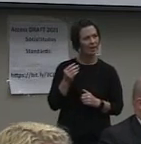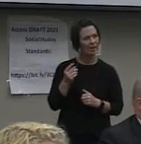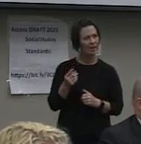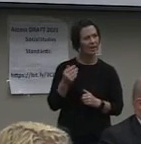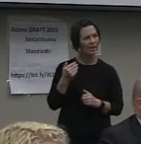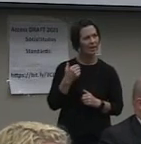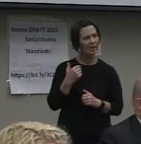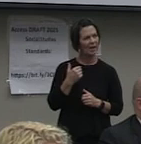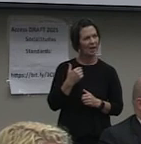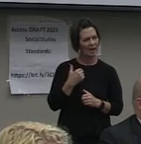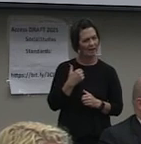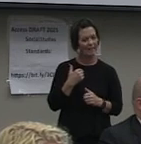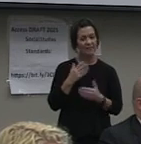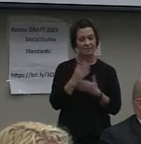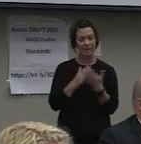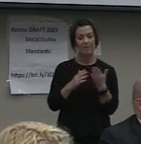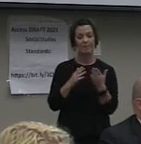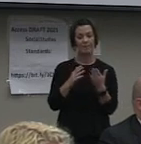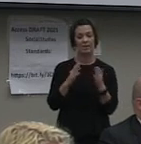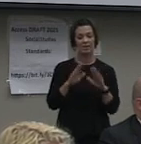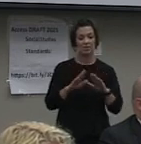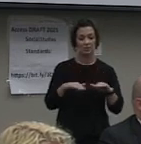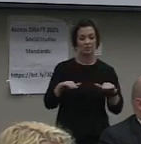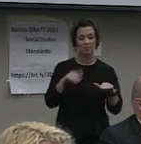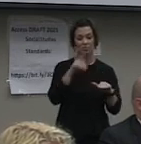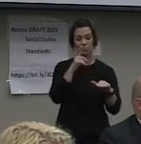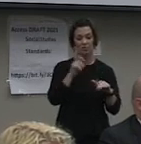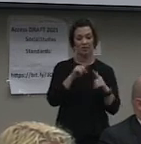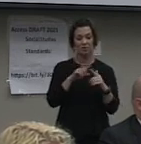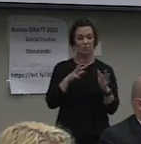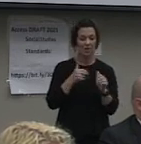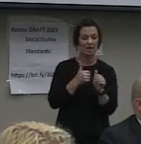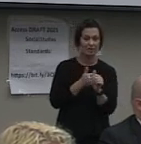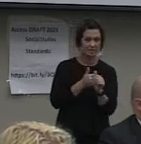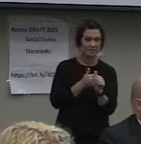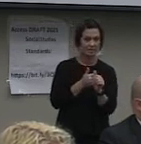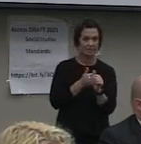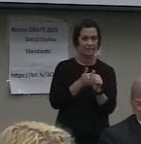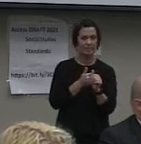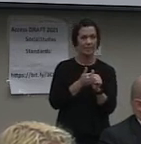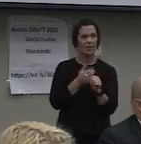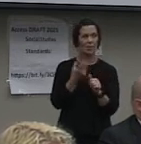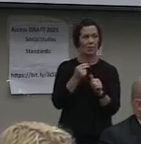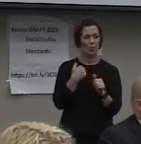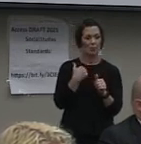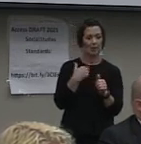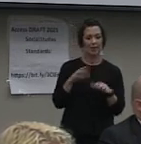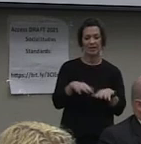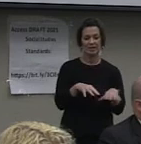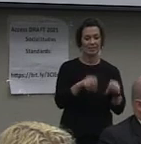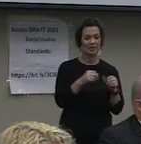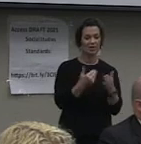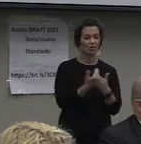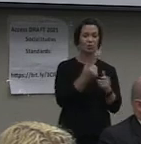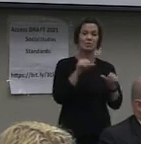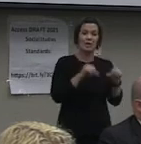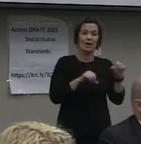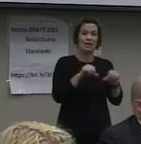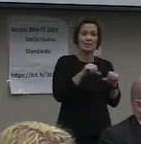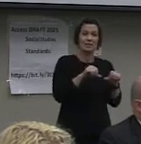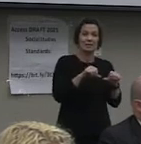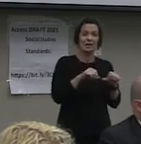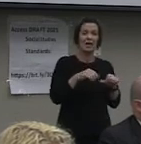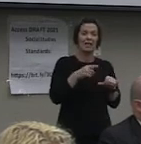students that we have to catch up, not unsimilar to some to science, right? Whenever we adopted the science standards, there were some kids that were caught in that